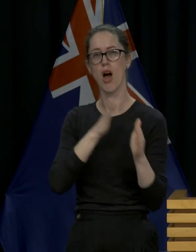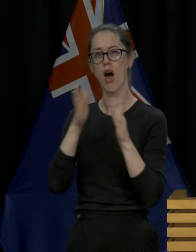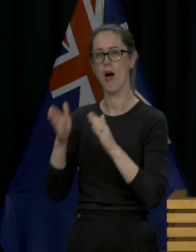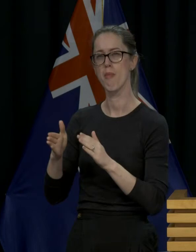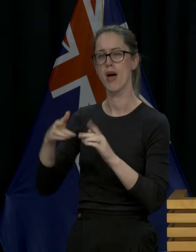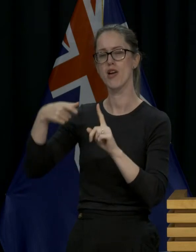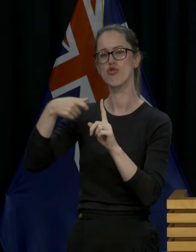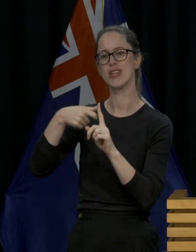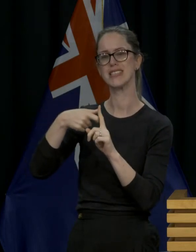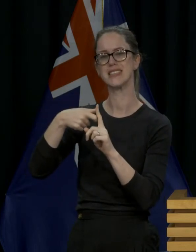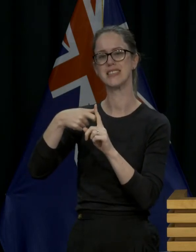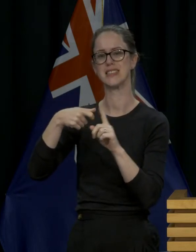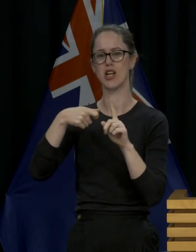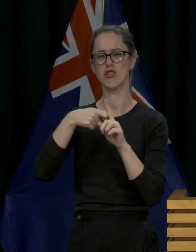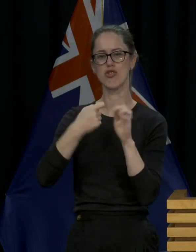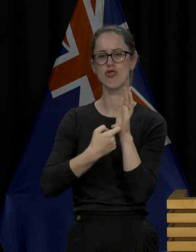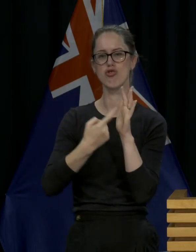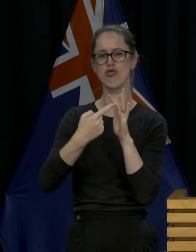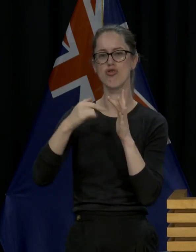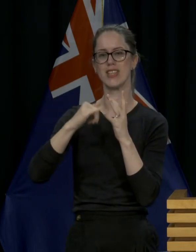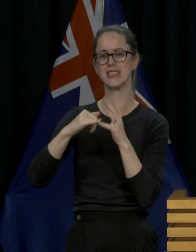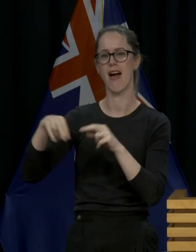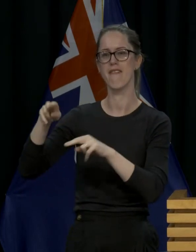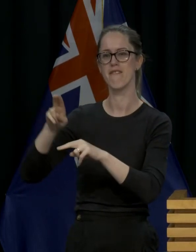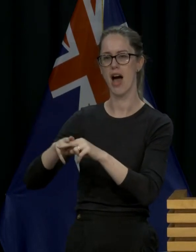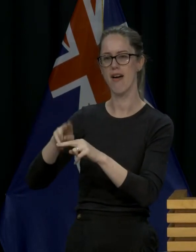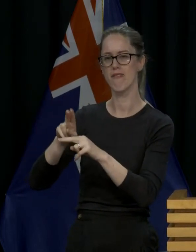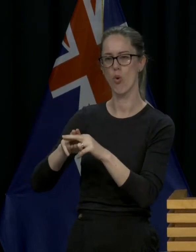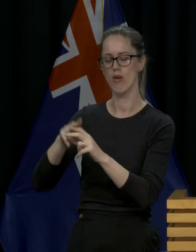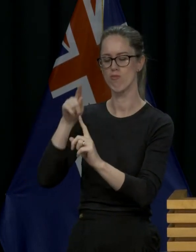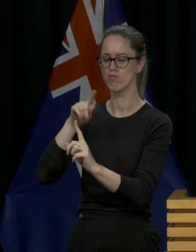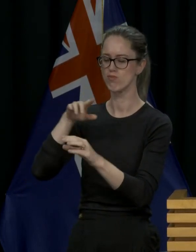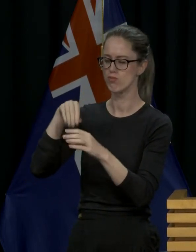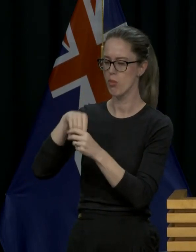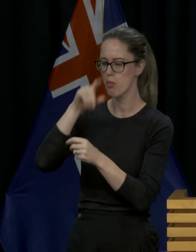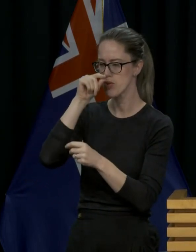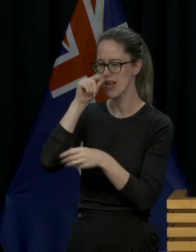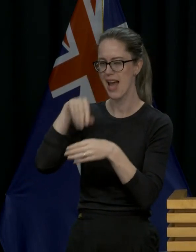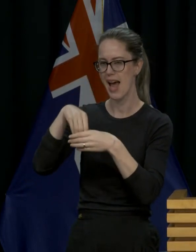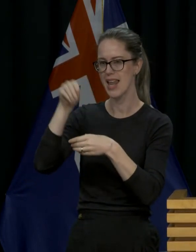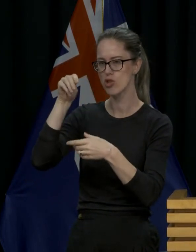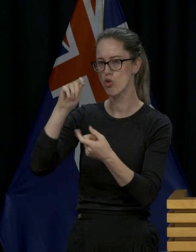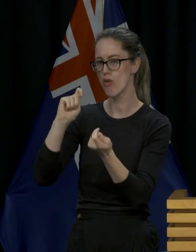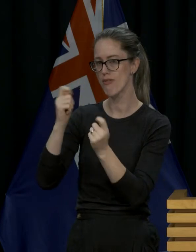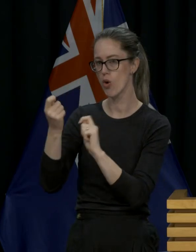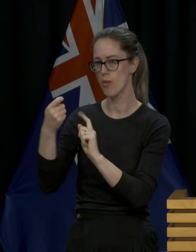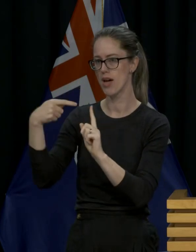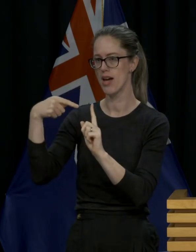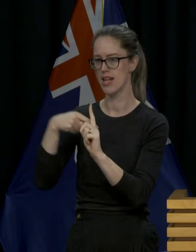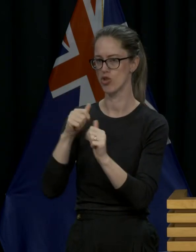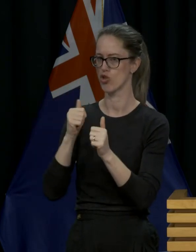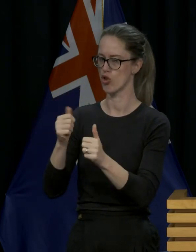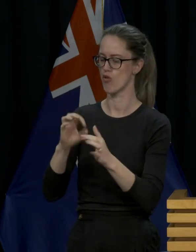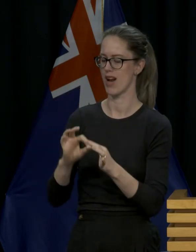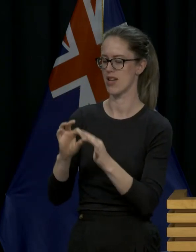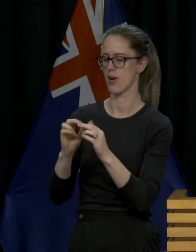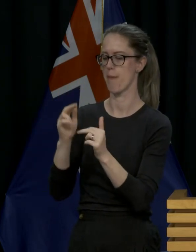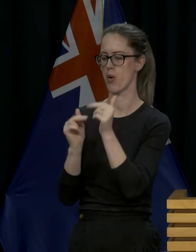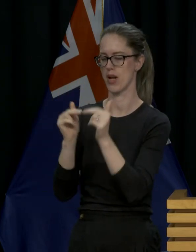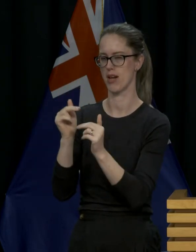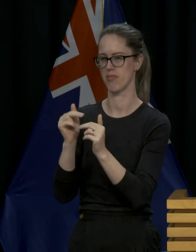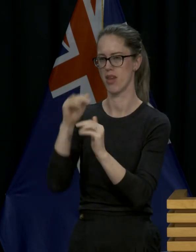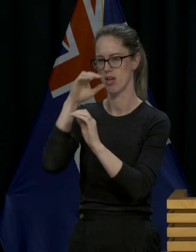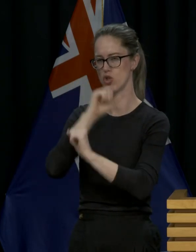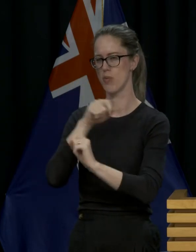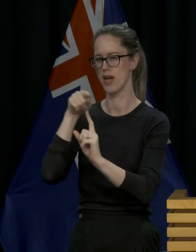Chris Farfoy, he will be covering areas like potentially electoral reform. He is a relationship builder. I expect that he will